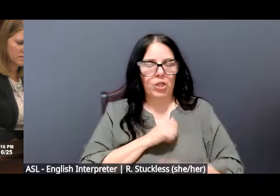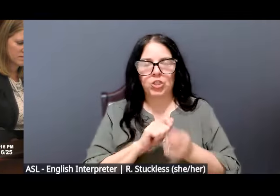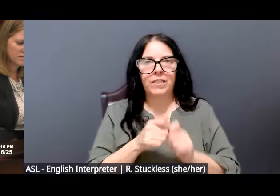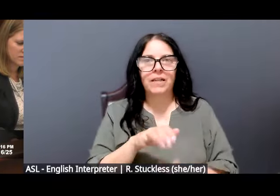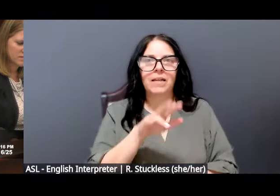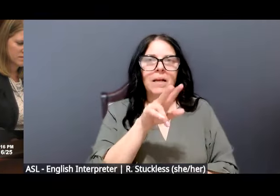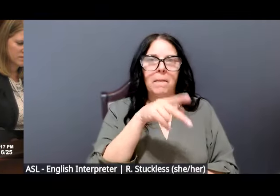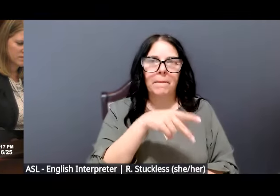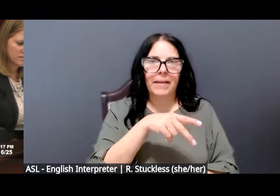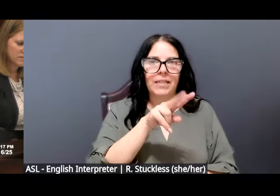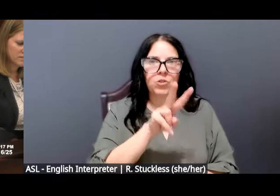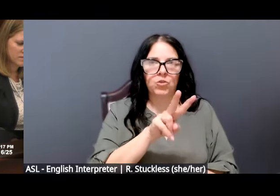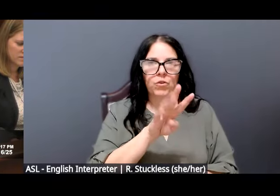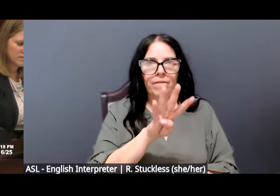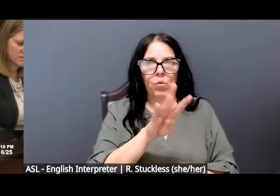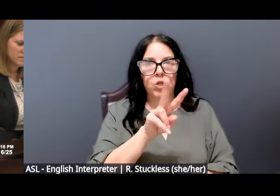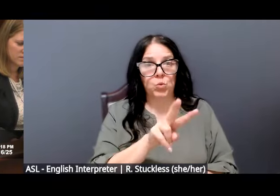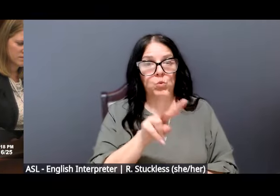P2422H monitor with the